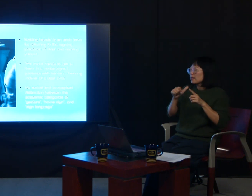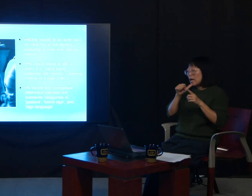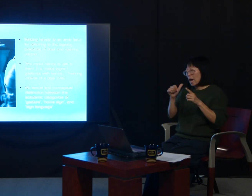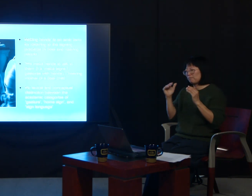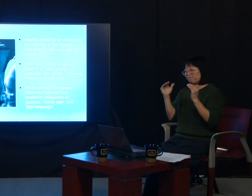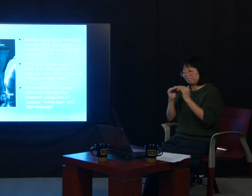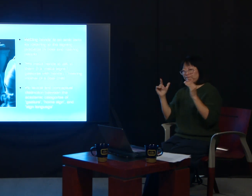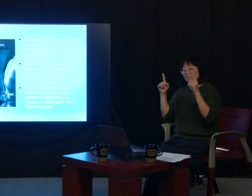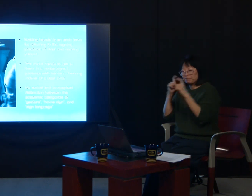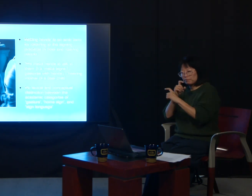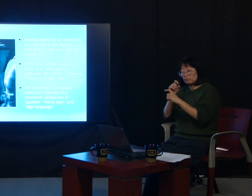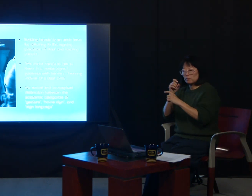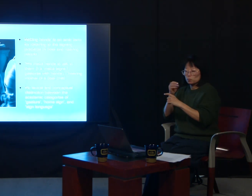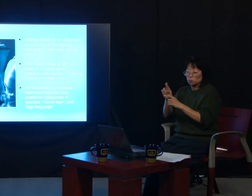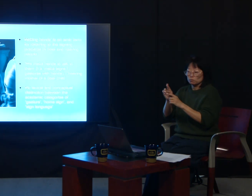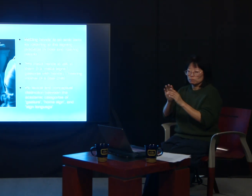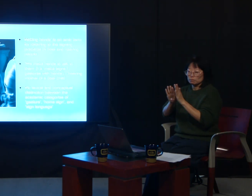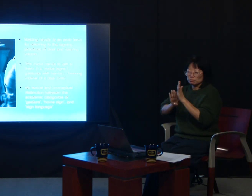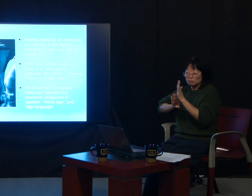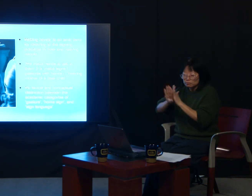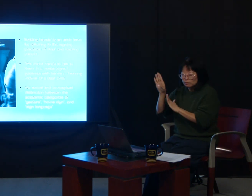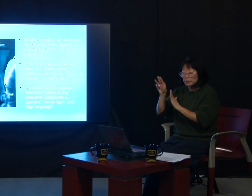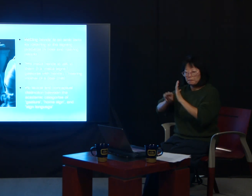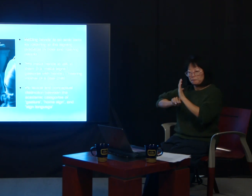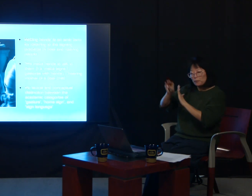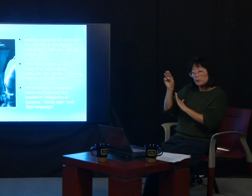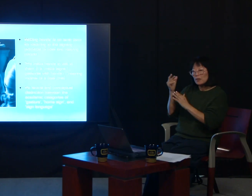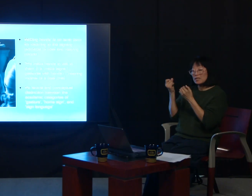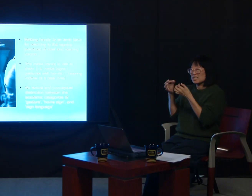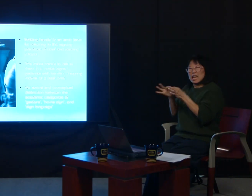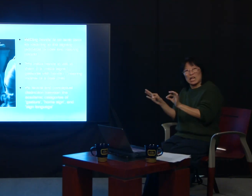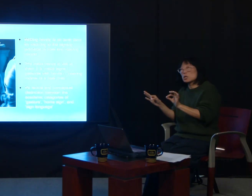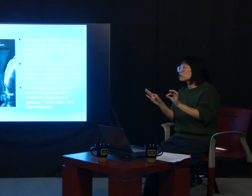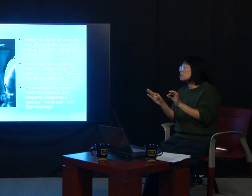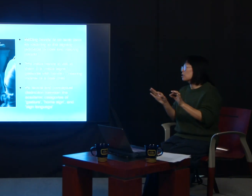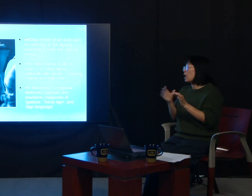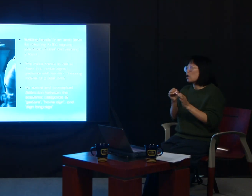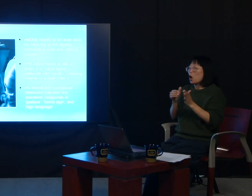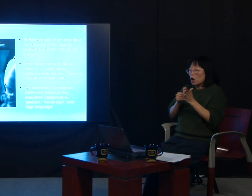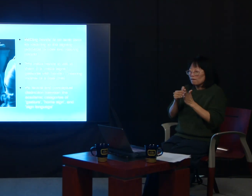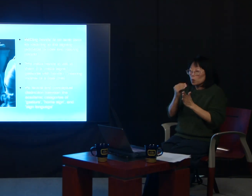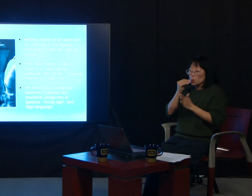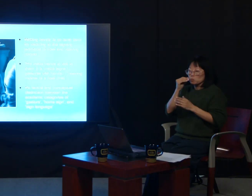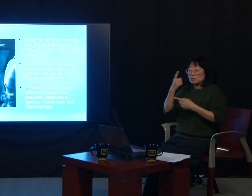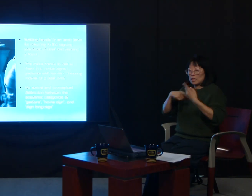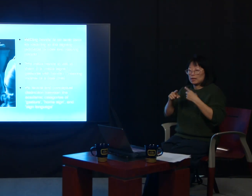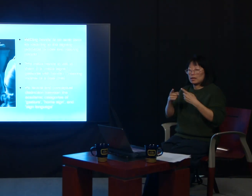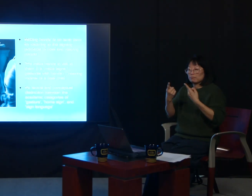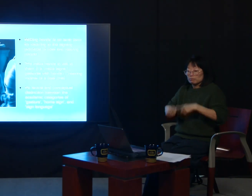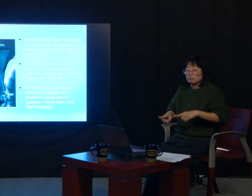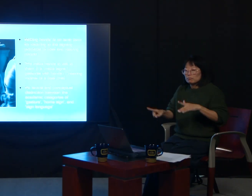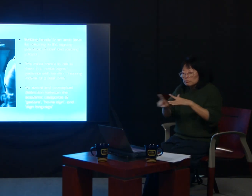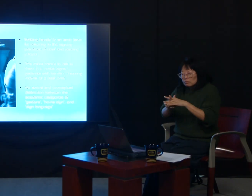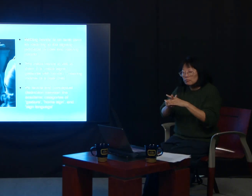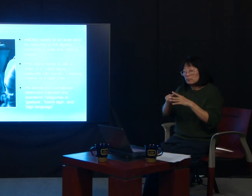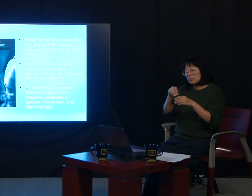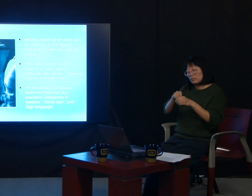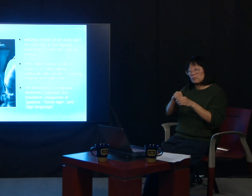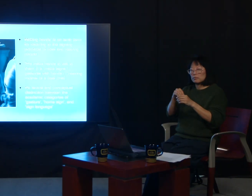is not equivalent by any stretch of a mature sign language that stands on its own and is independent. There